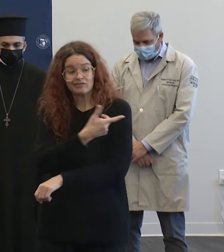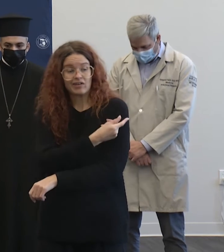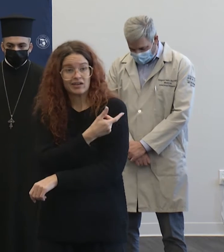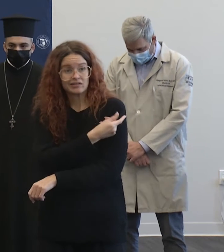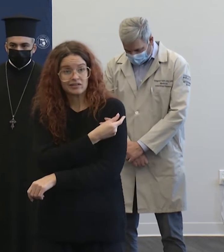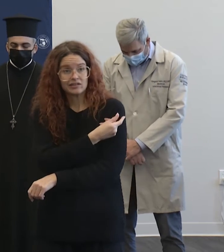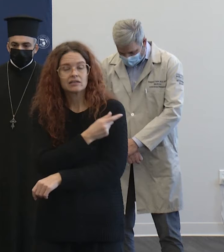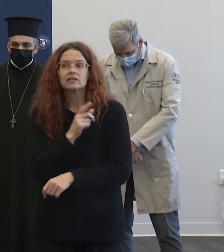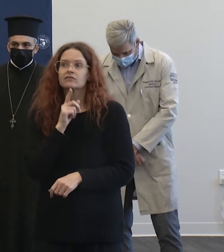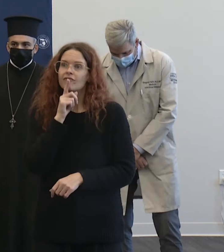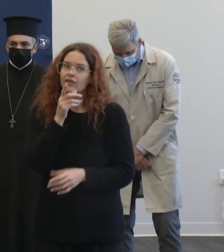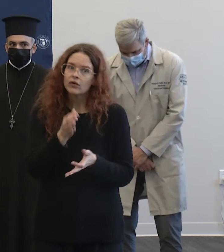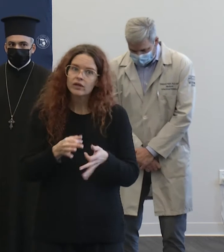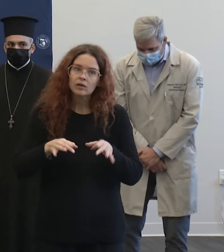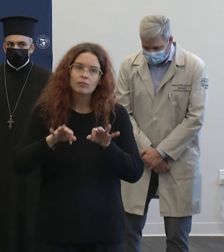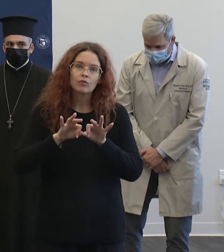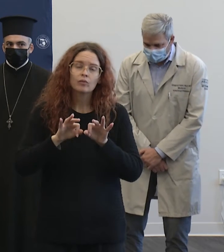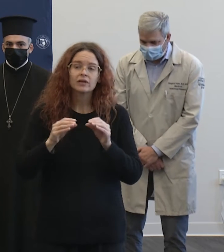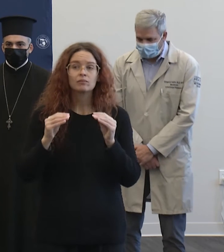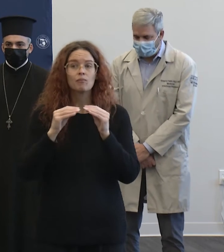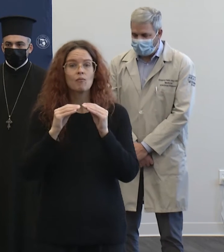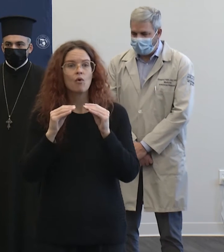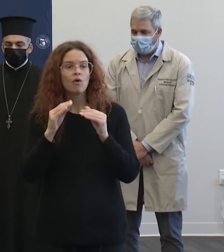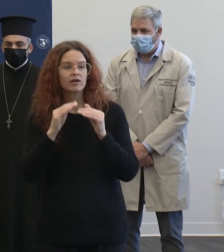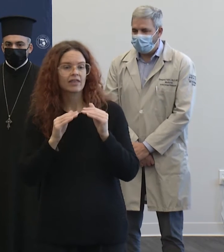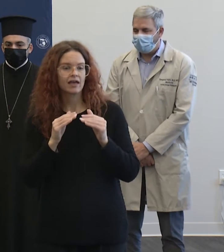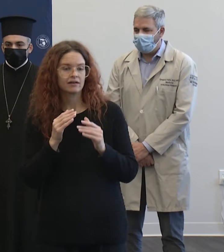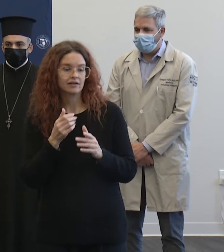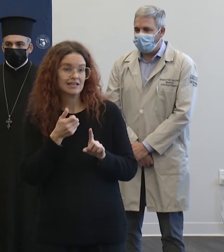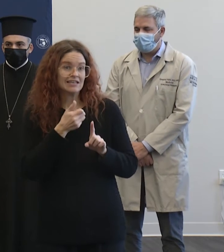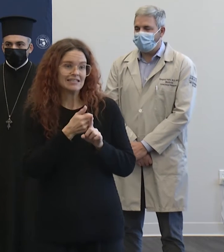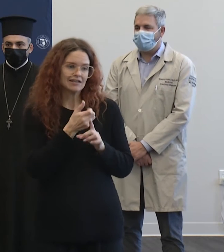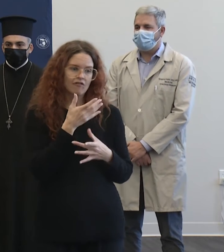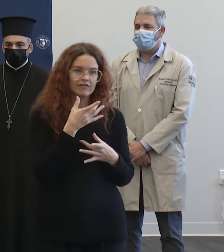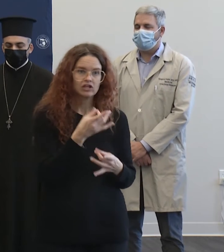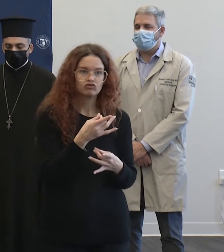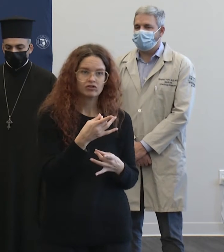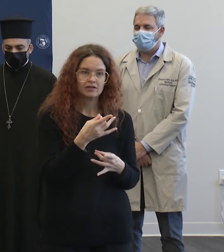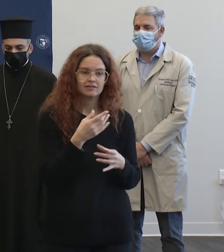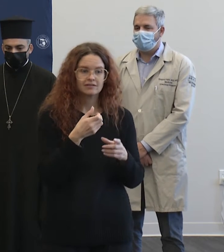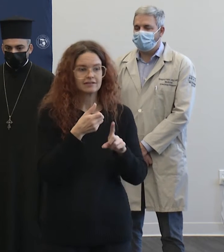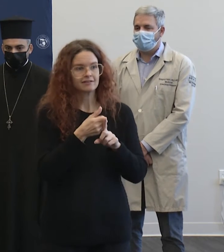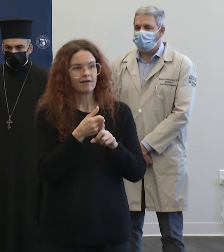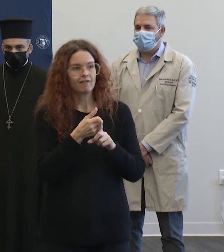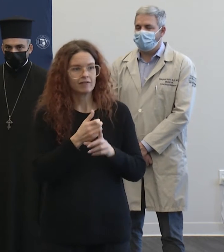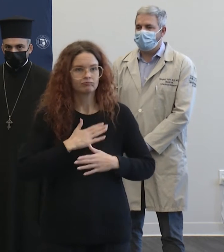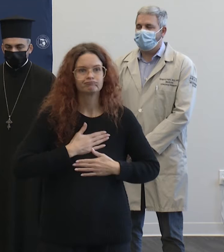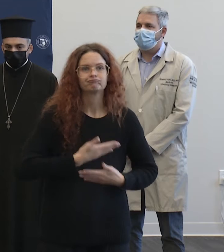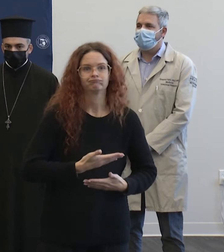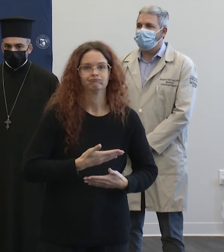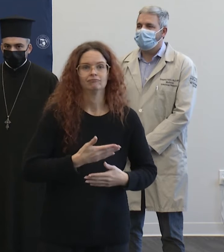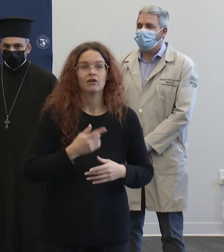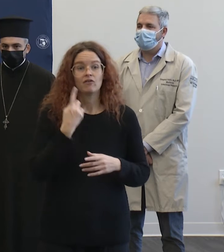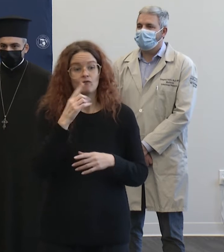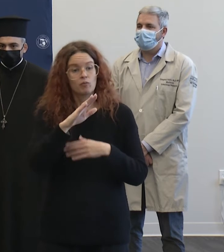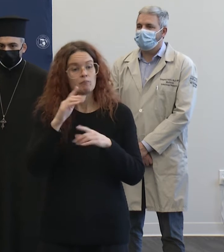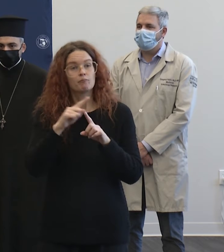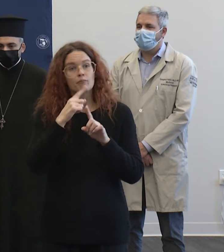great importance that goes beyond the interests of individuals to the well-being of the entire